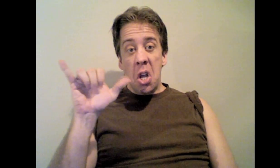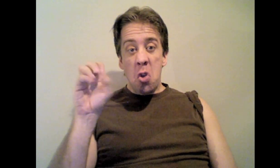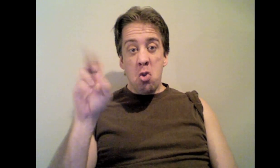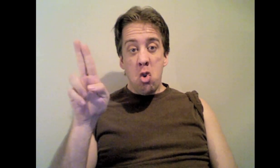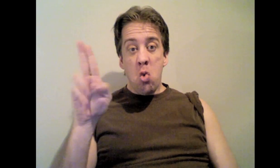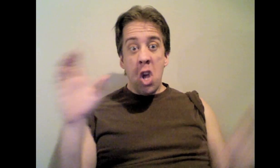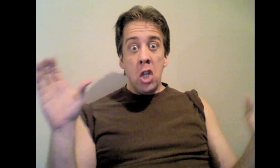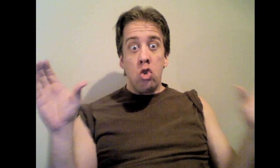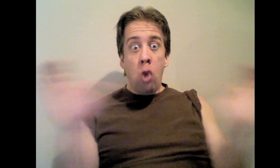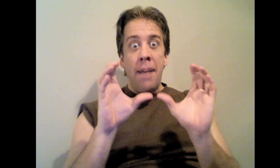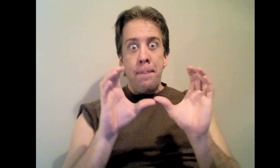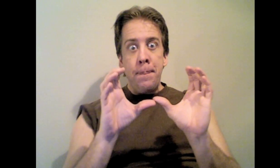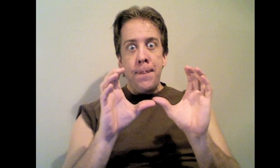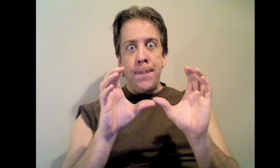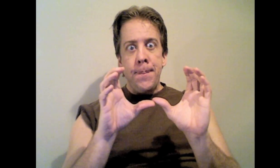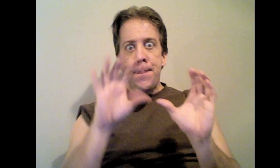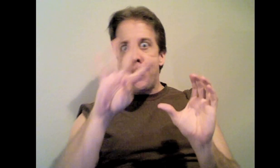Are you certified?